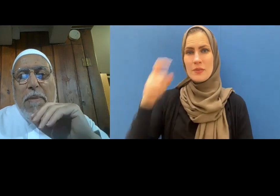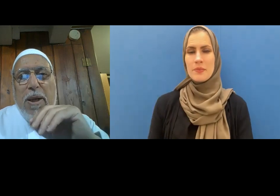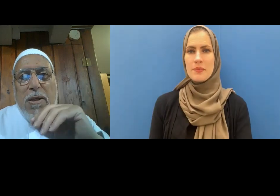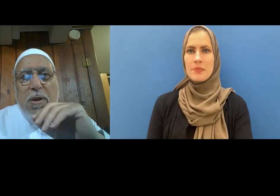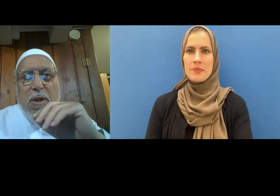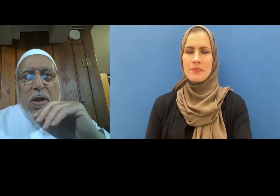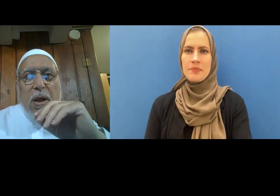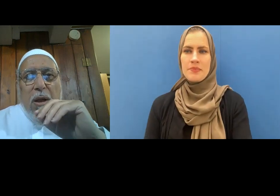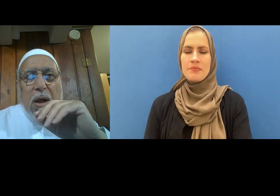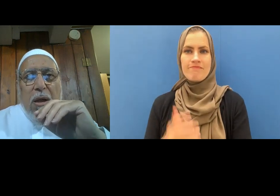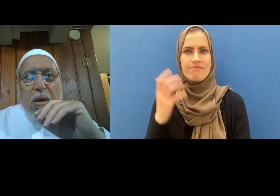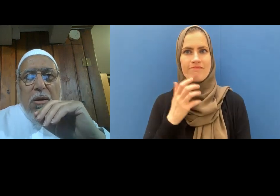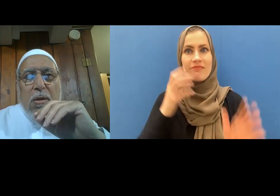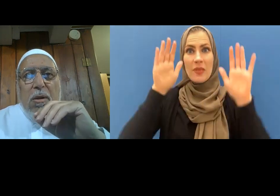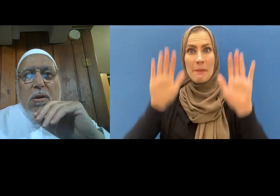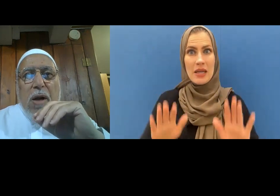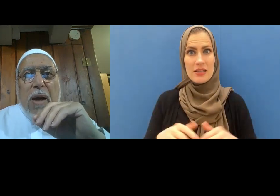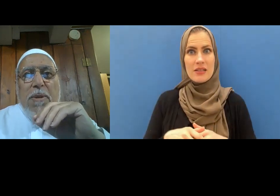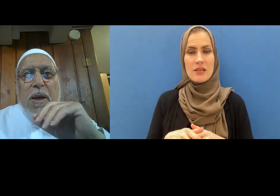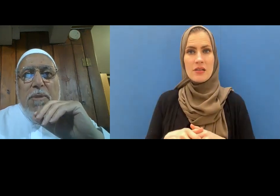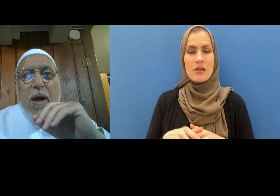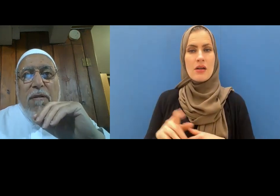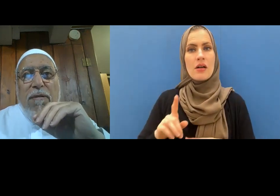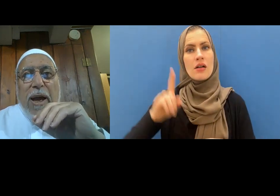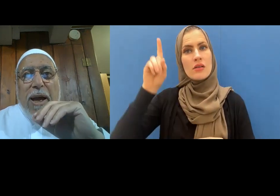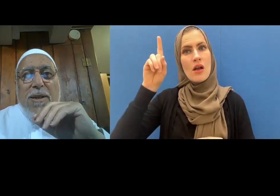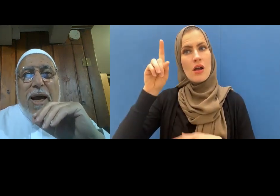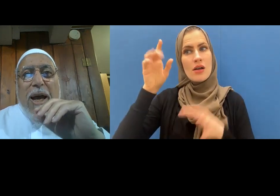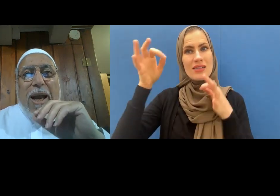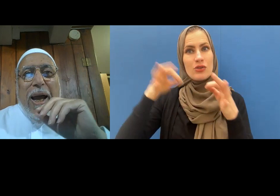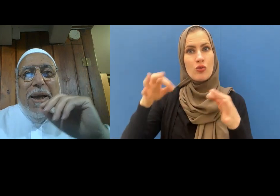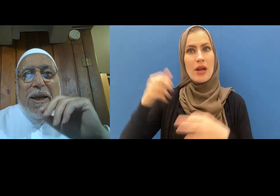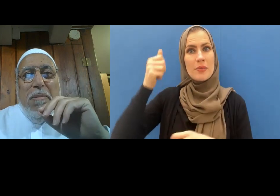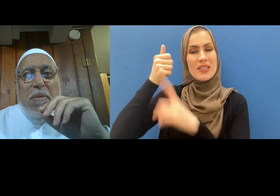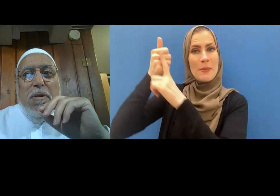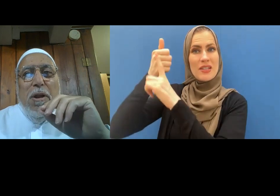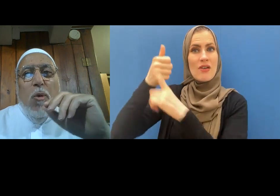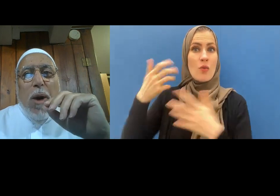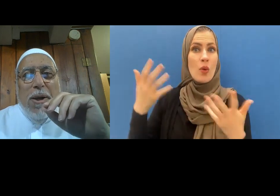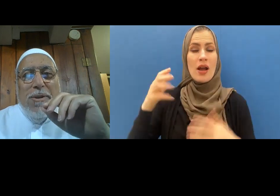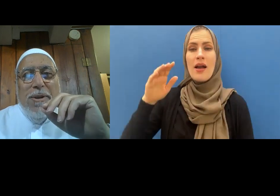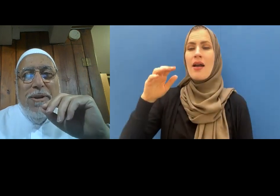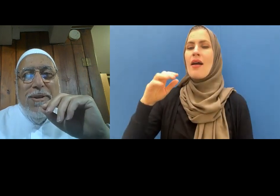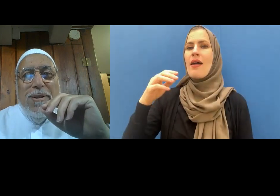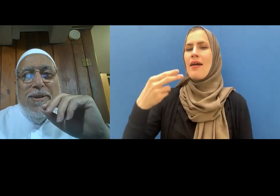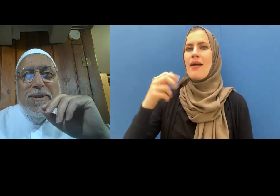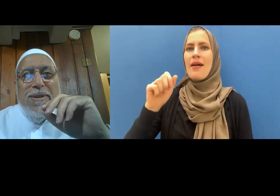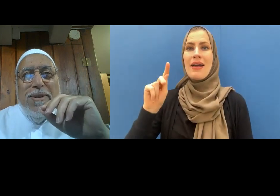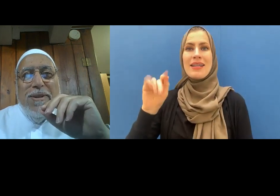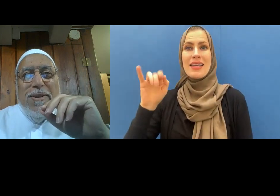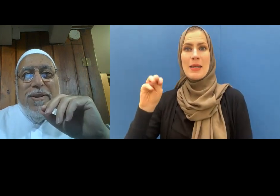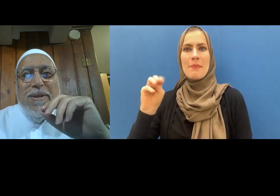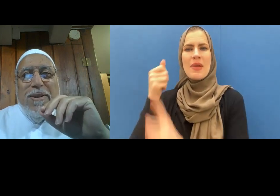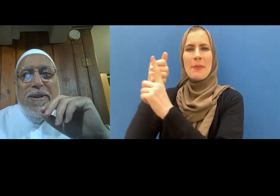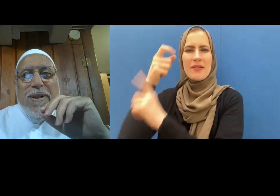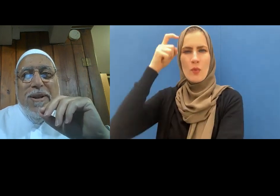It's amazing that Allah describes himself as Al-Hakim, the wise.